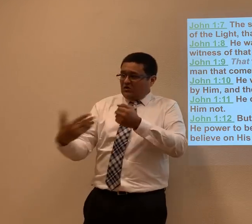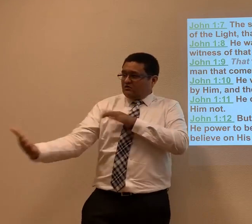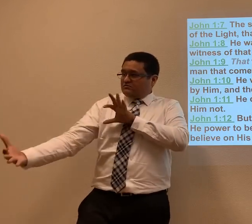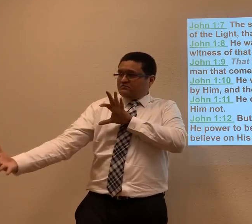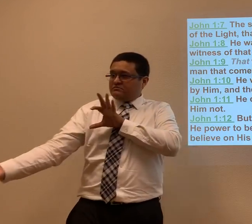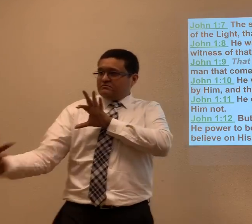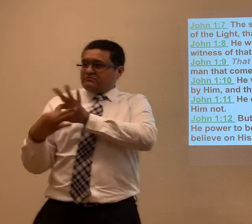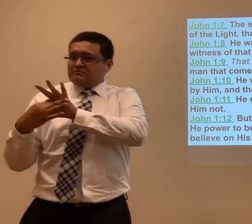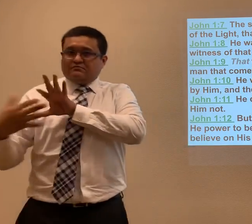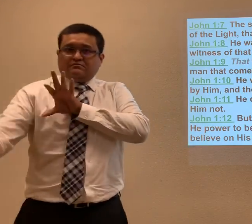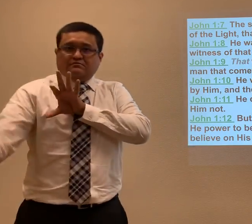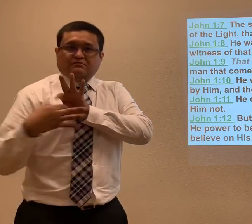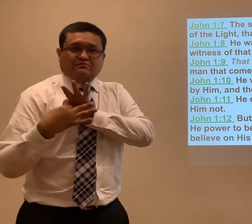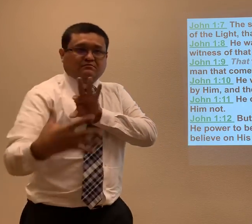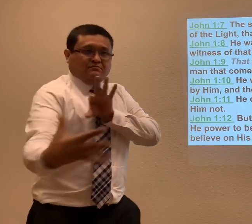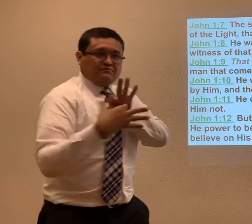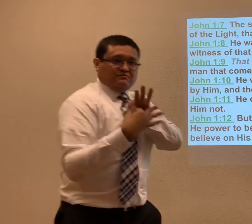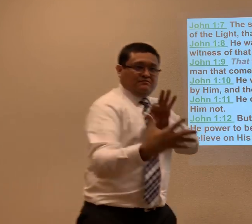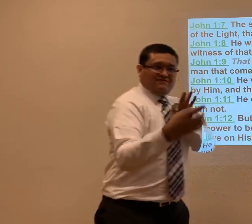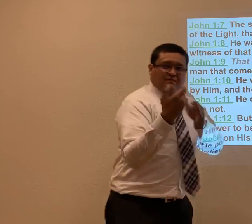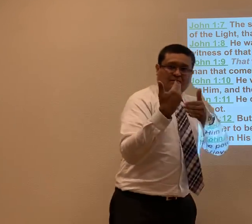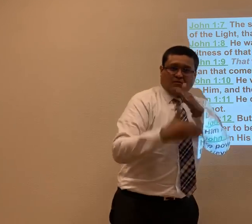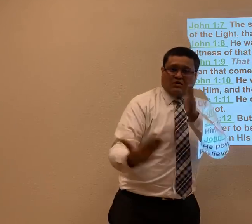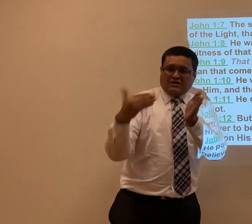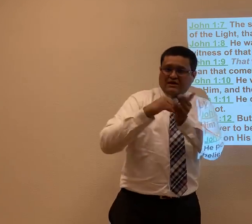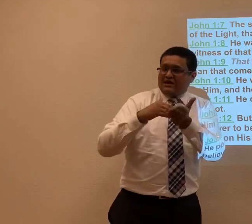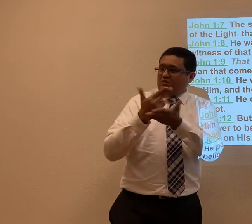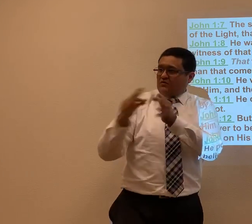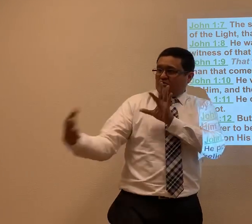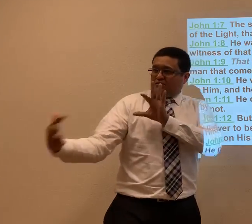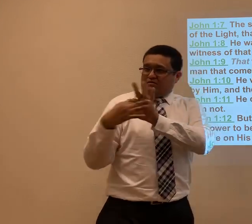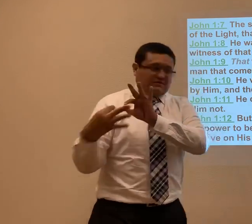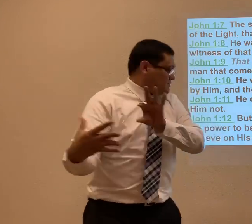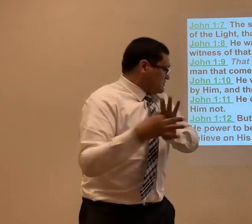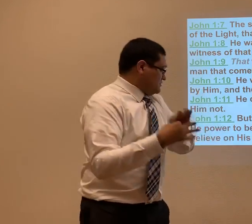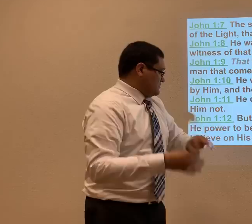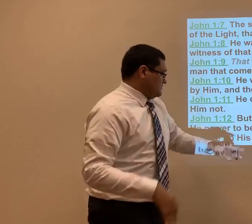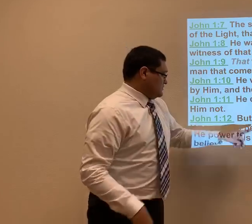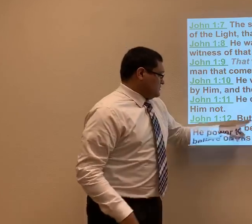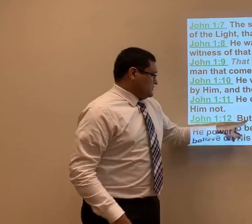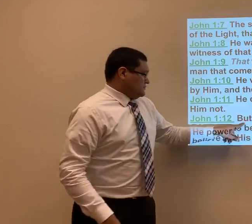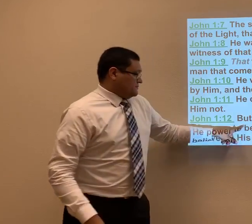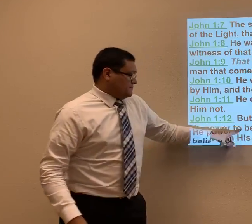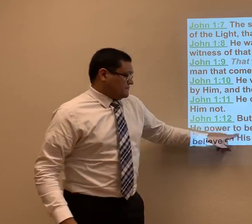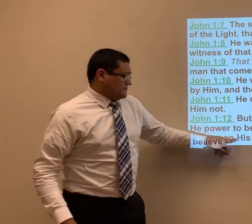God. So when you reconnect with God, when you're born again and you connect with God,